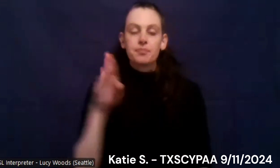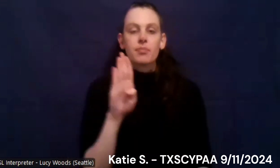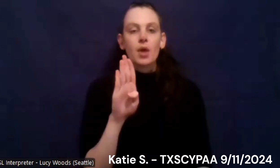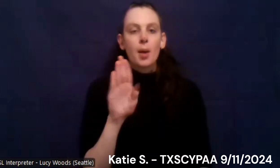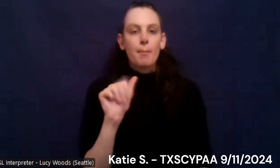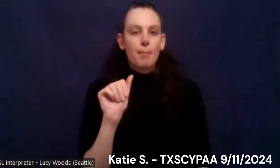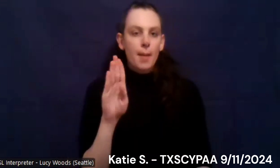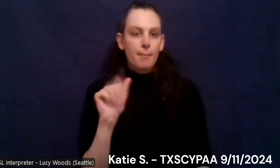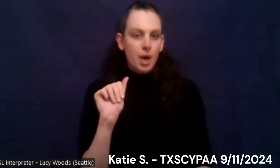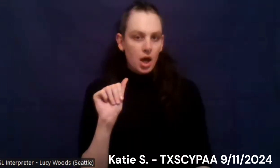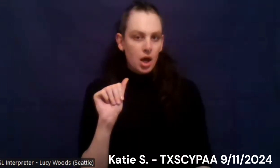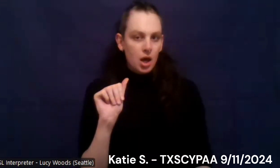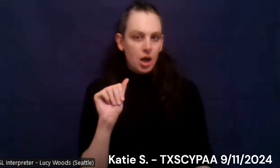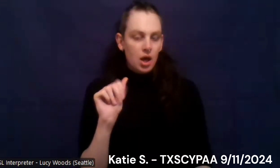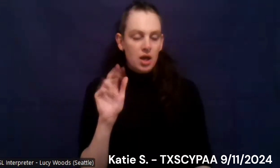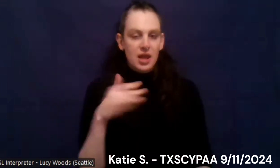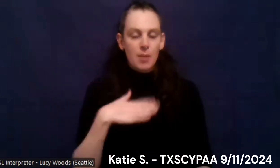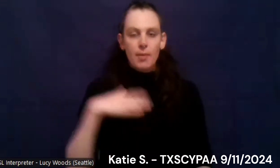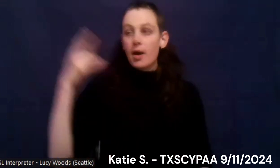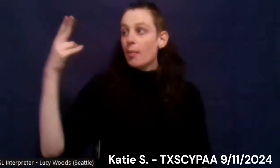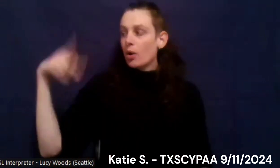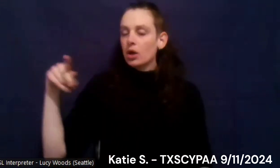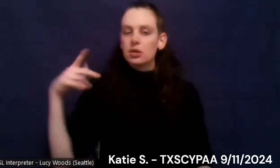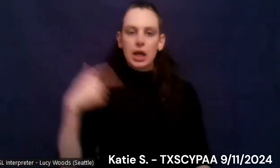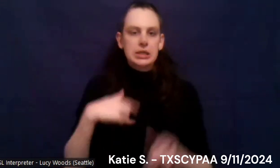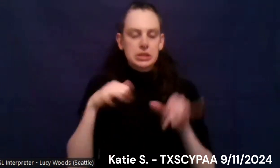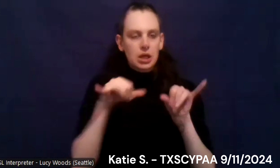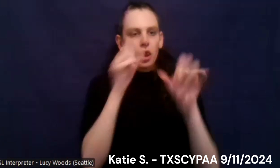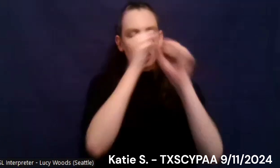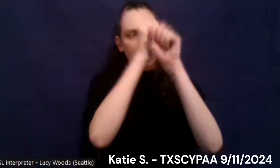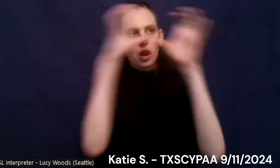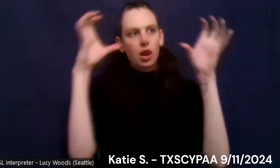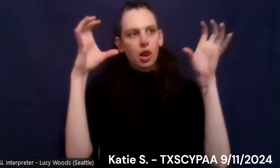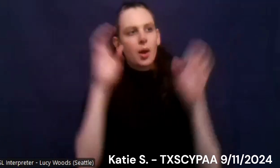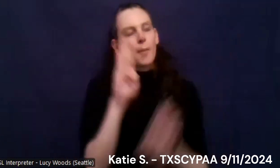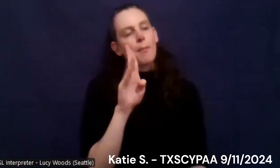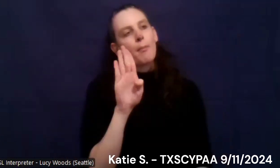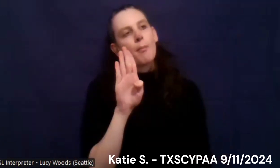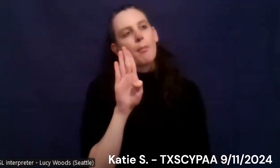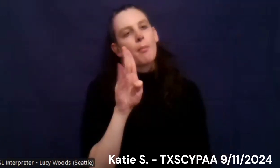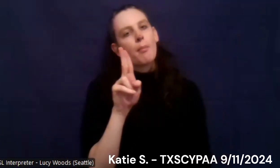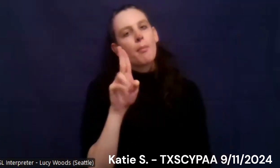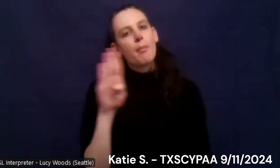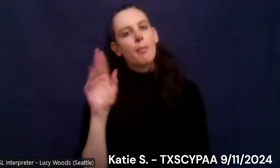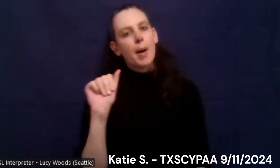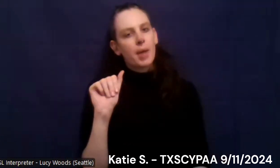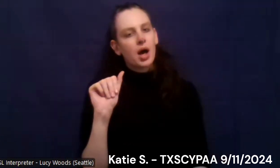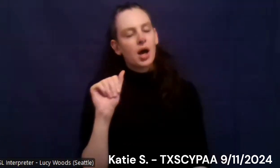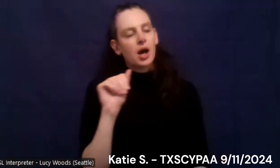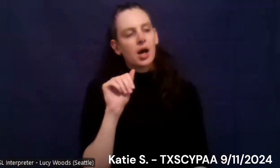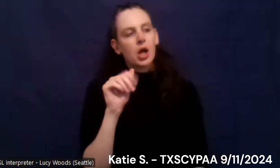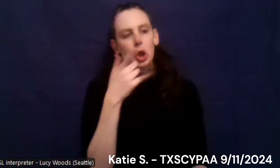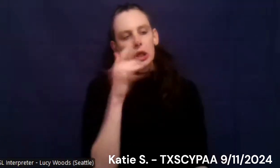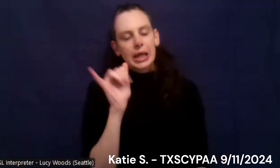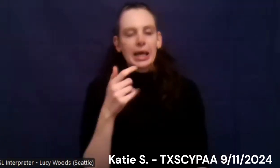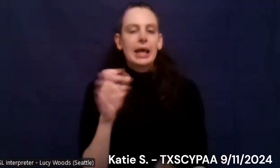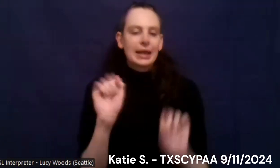And that was my higher power. And I still visualize what Bubba looks like. And you can ask me about that later. But